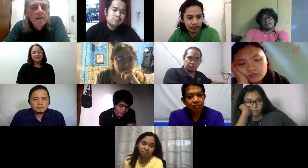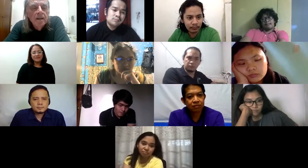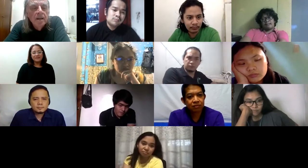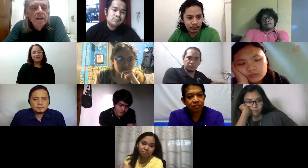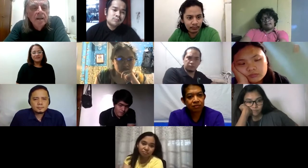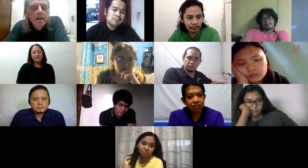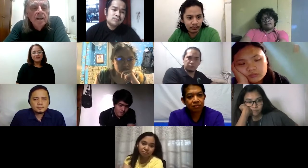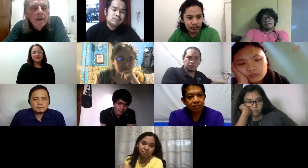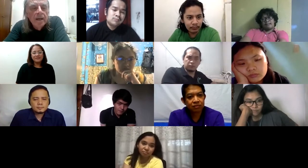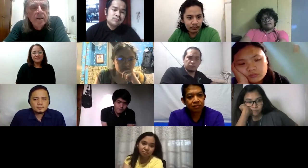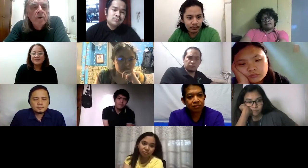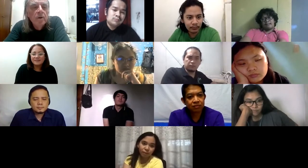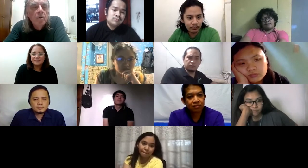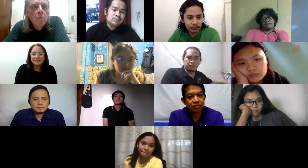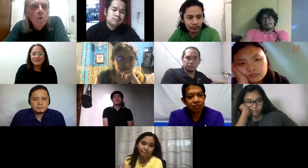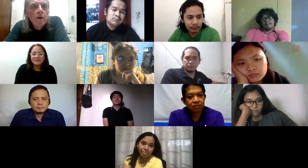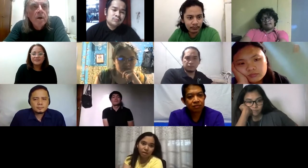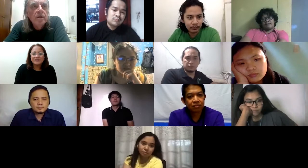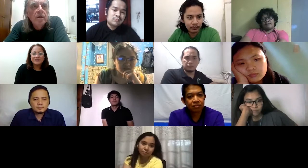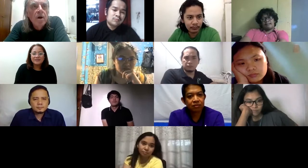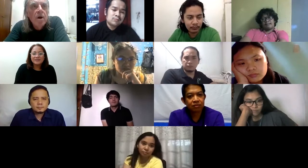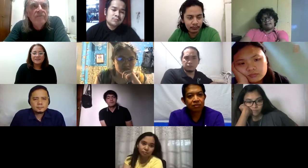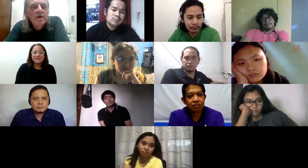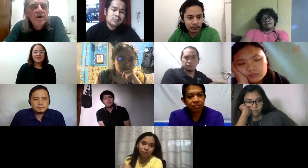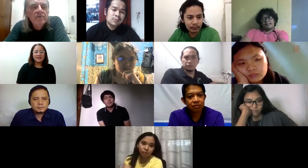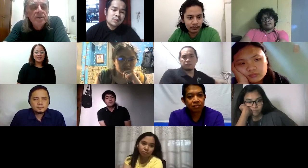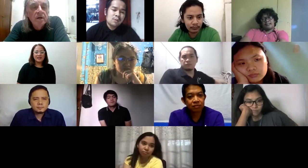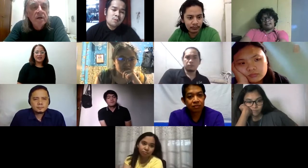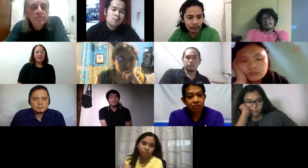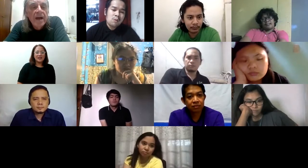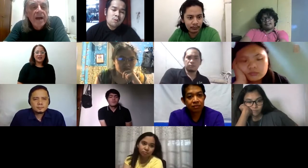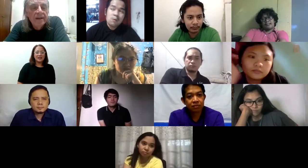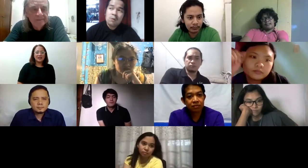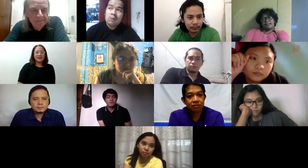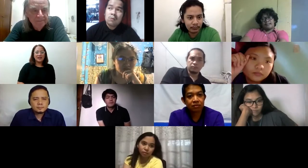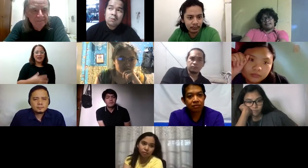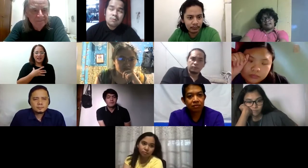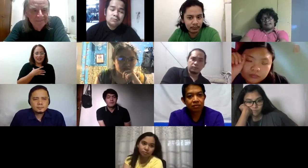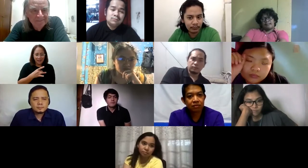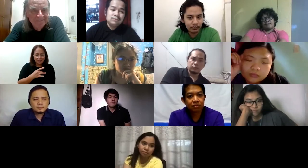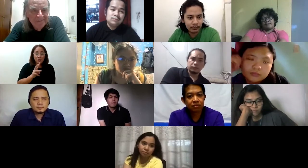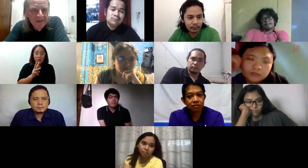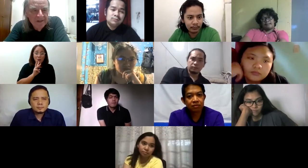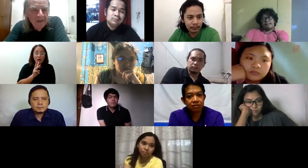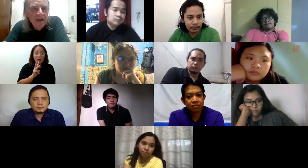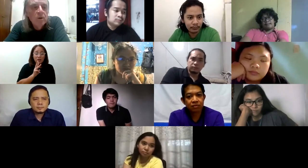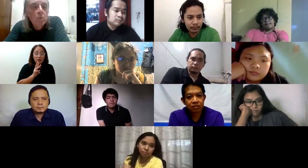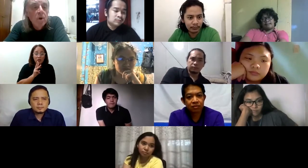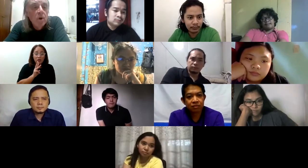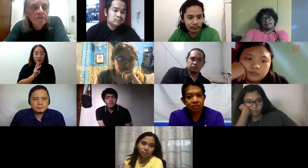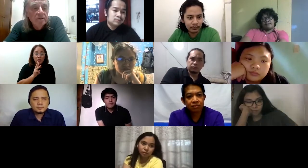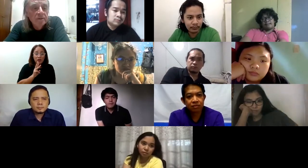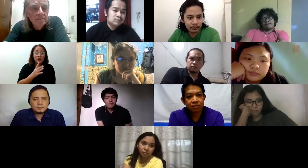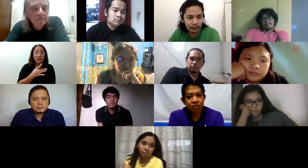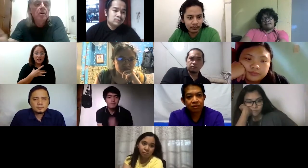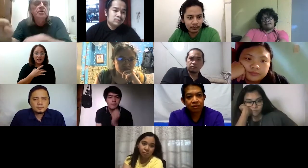Like water off of a duck's back. Like water,